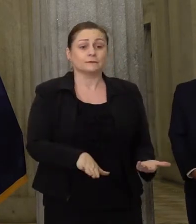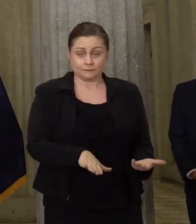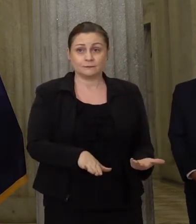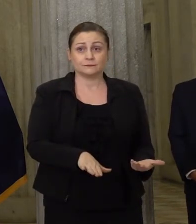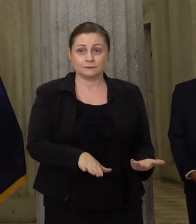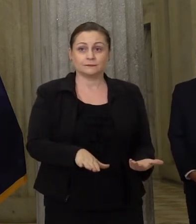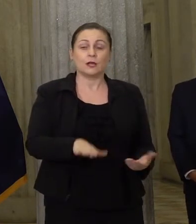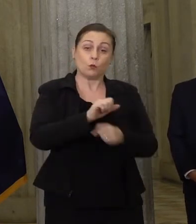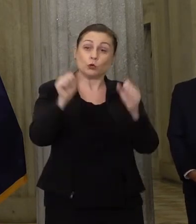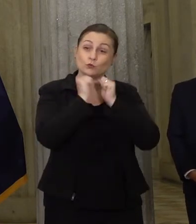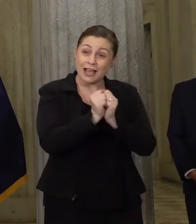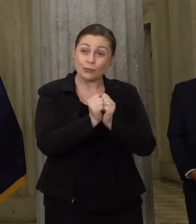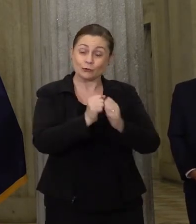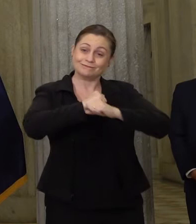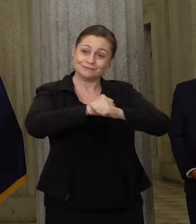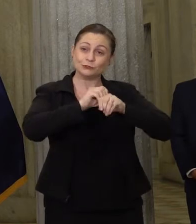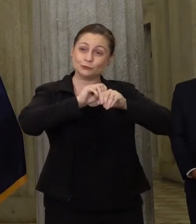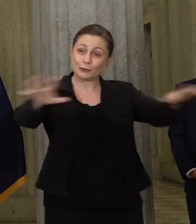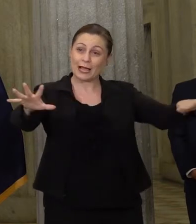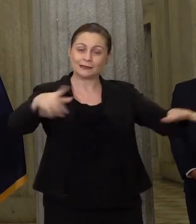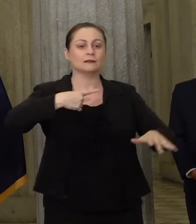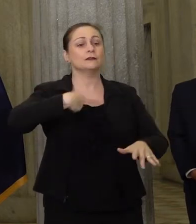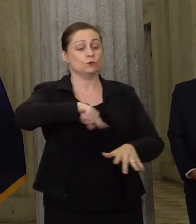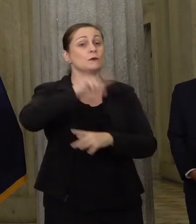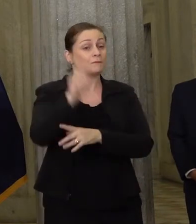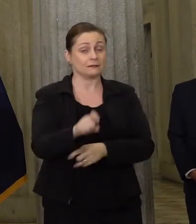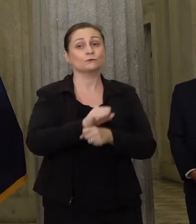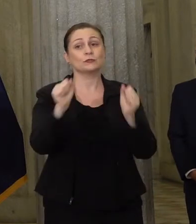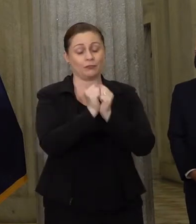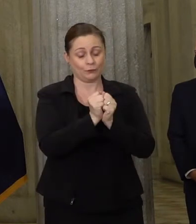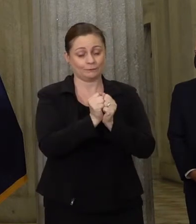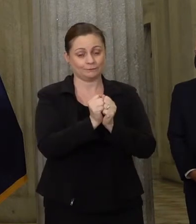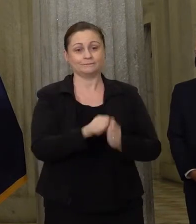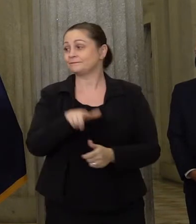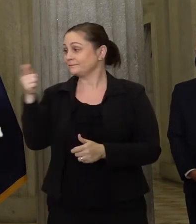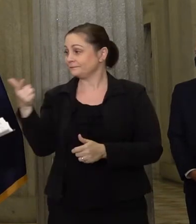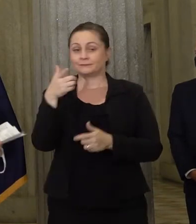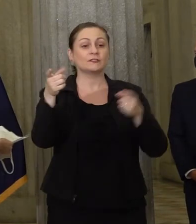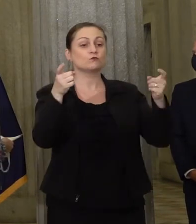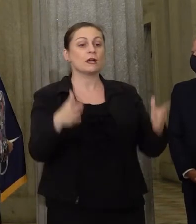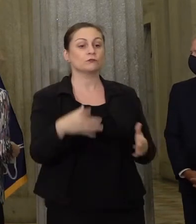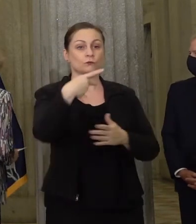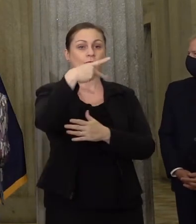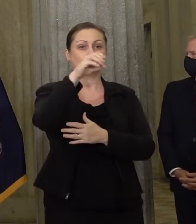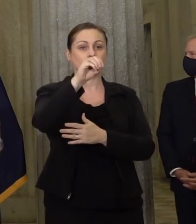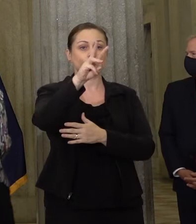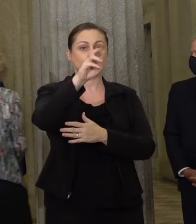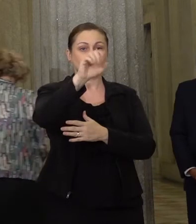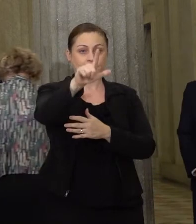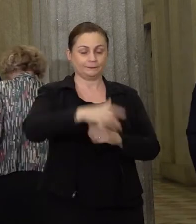of this disease. Thank you all very much. I'm going to turn this over to Director Powell. Director Powell. Thank